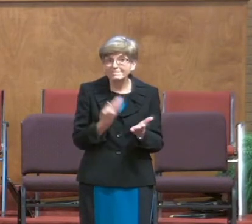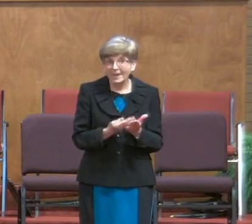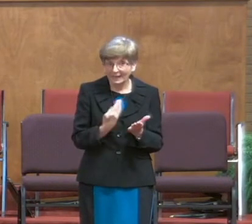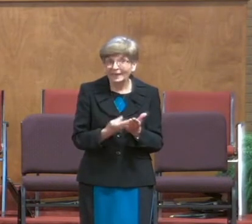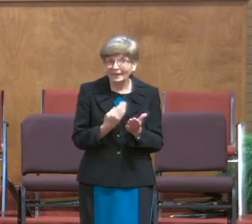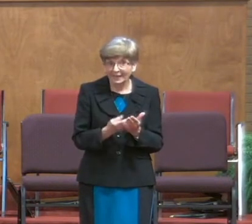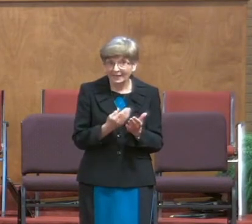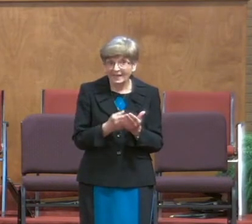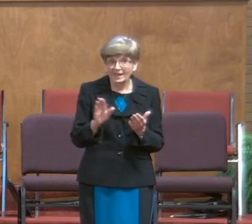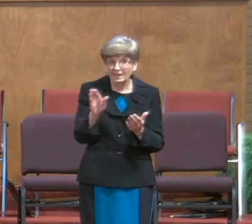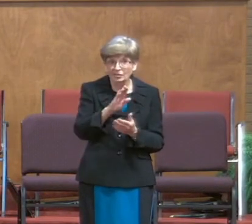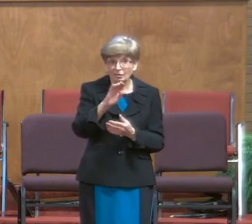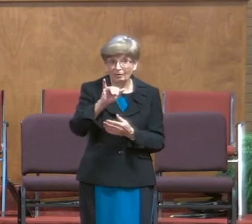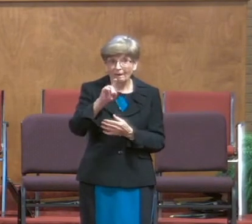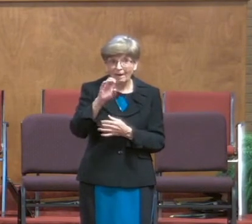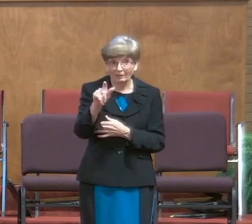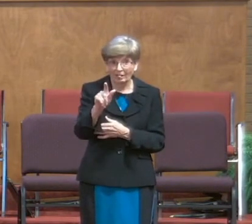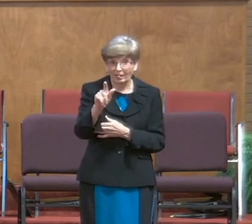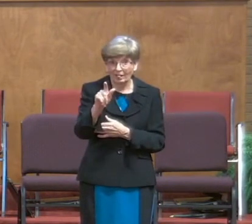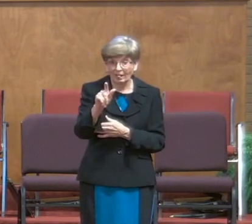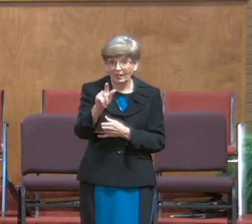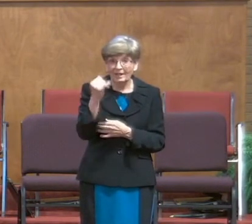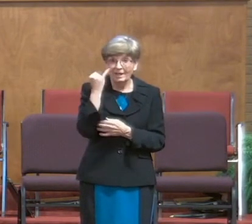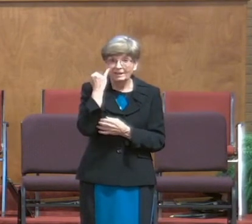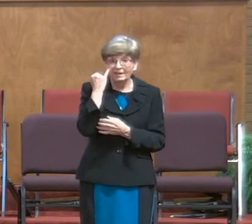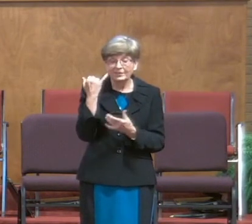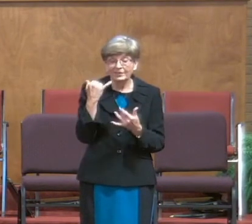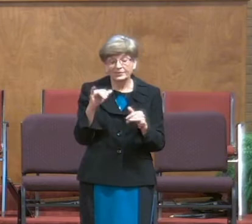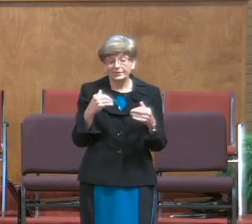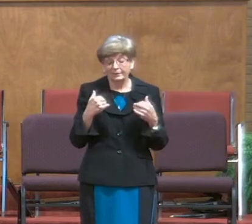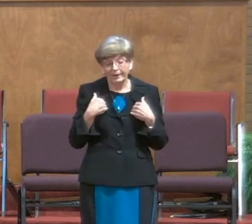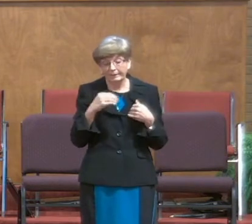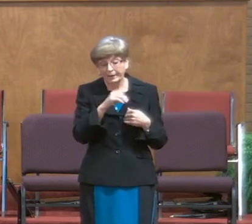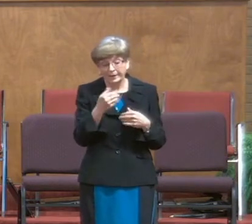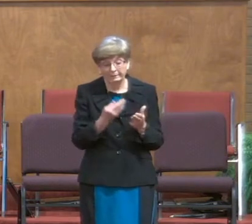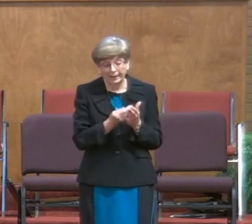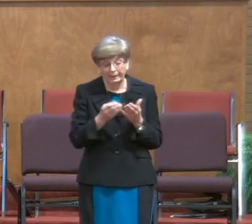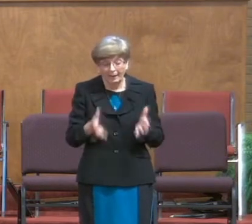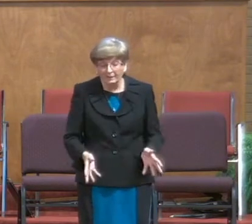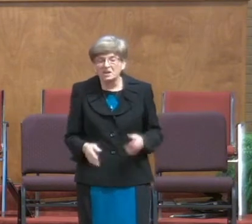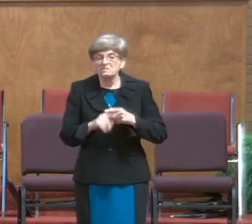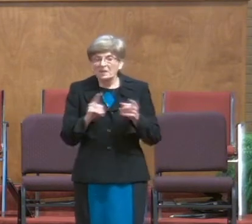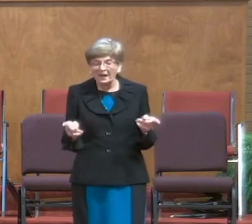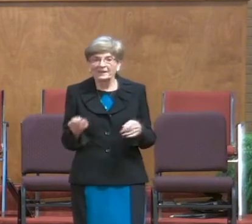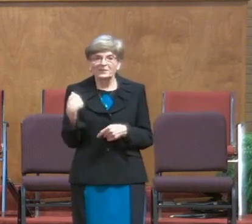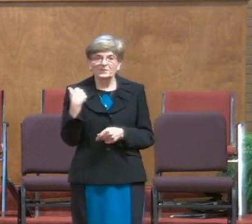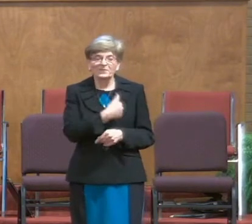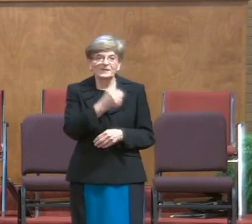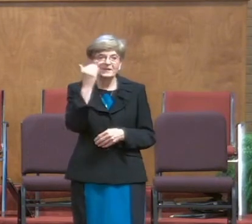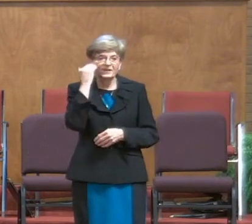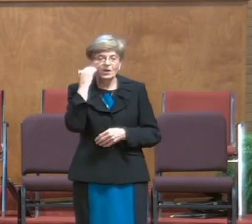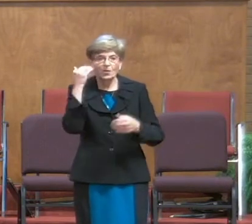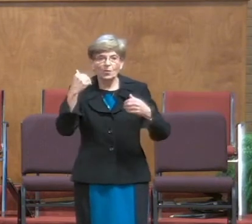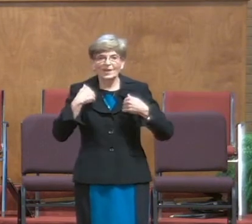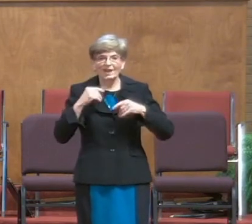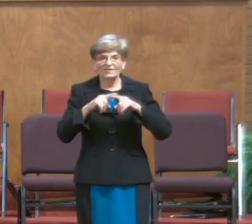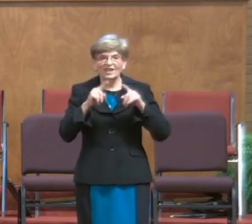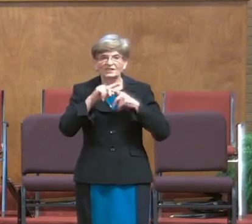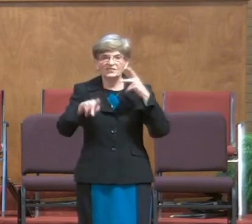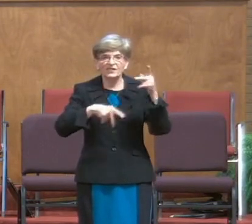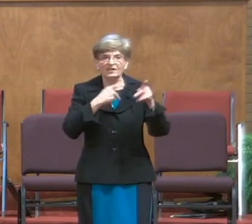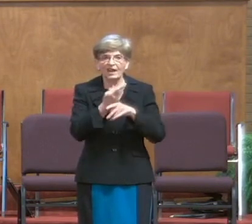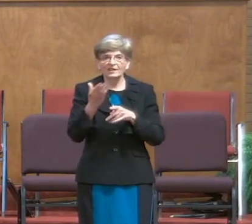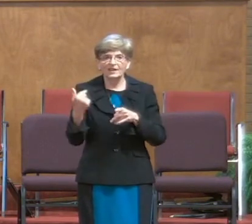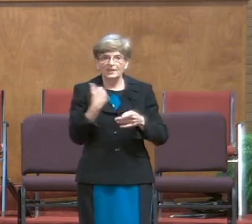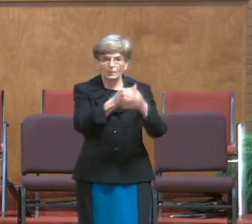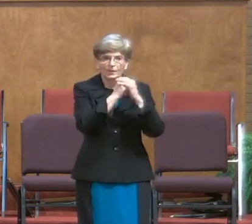green bills that are in there, maybe, if you're so fortunate, right? And know that we have a different idol in